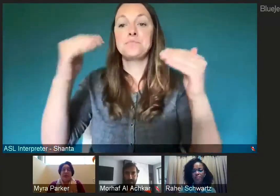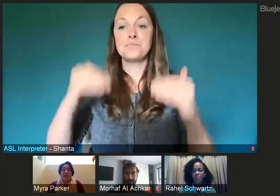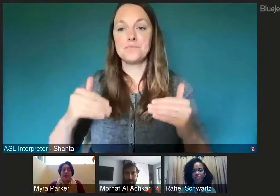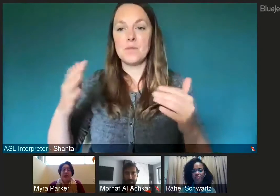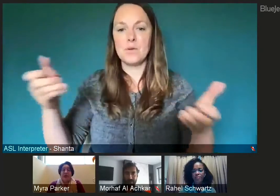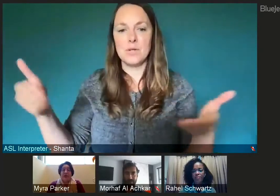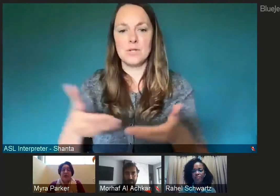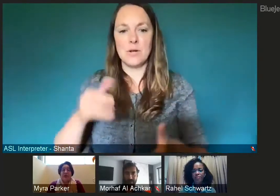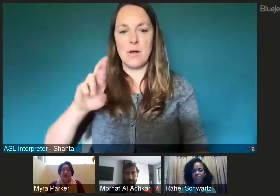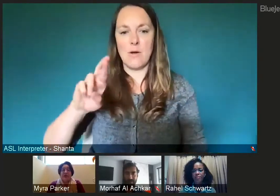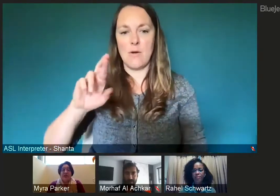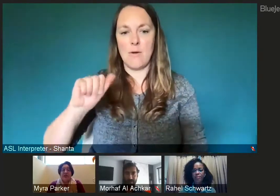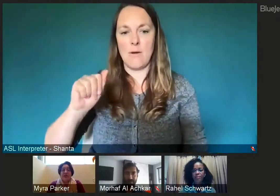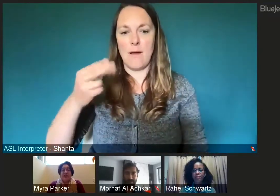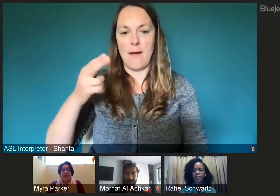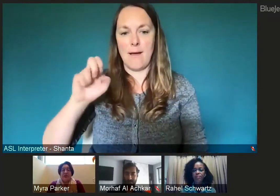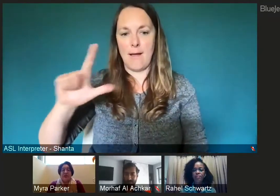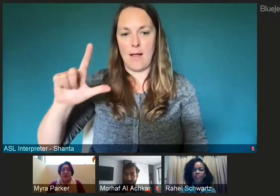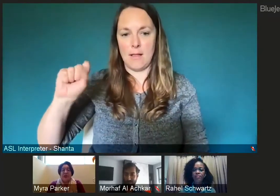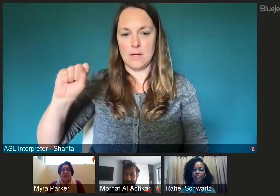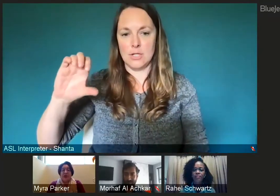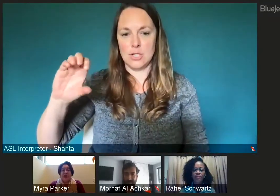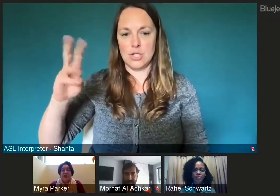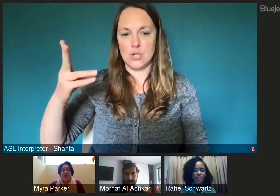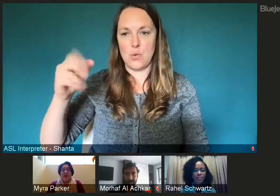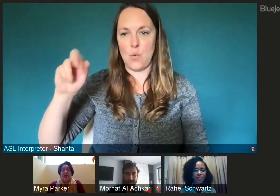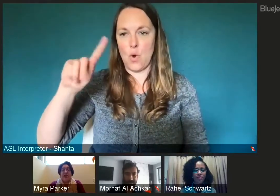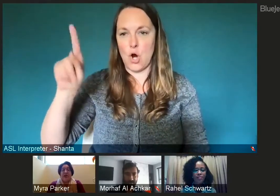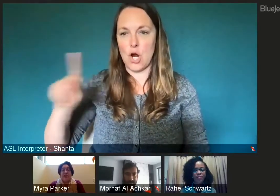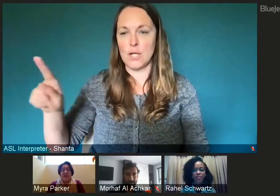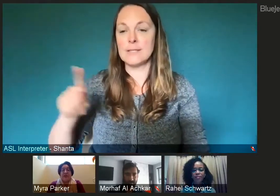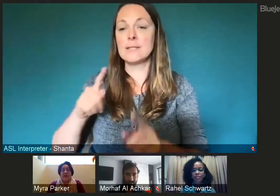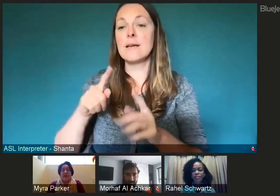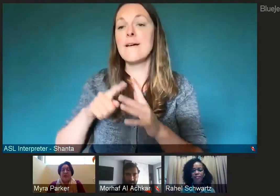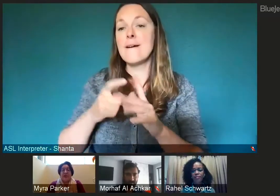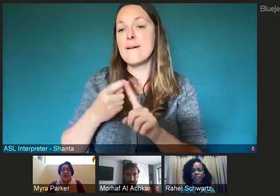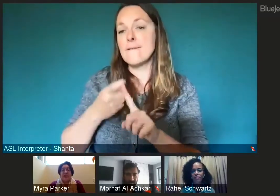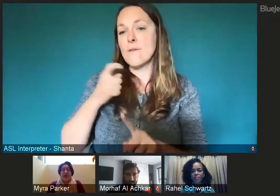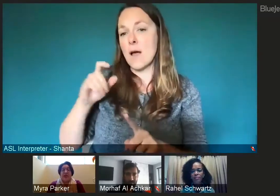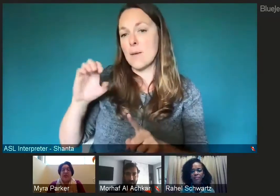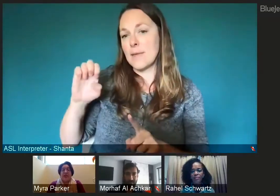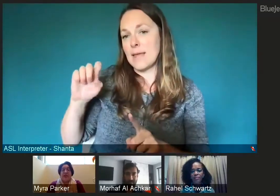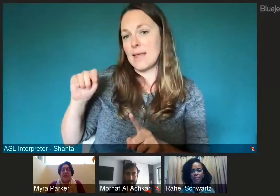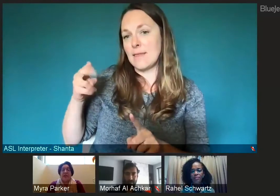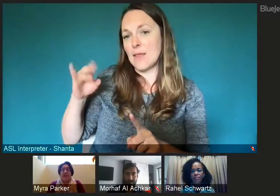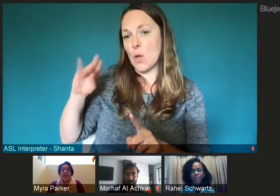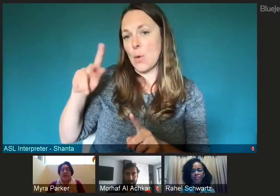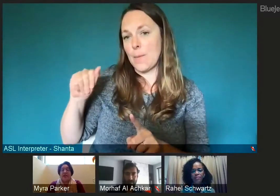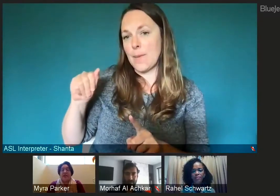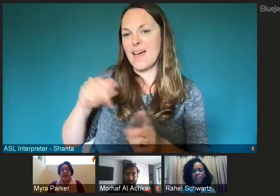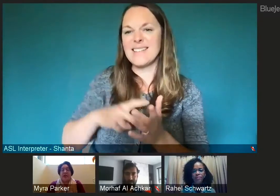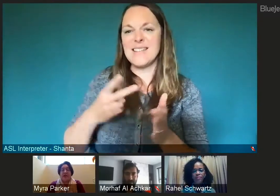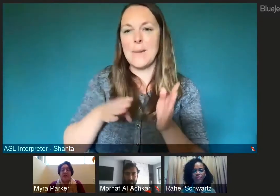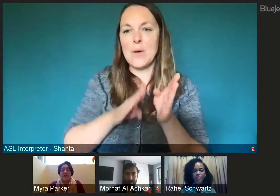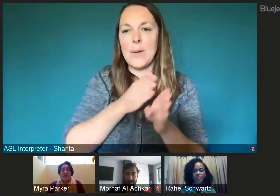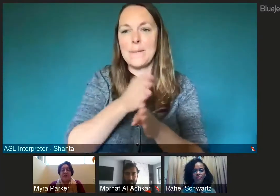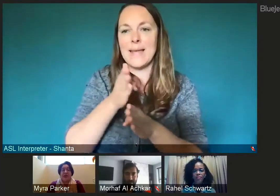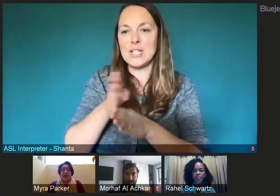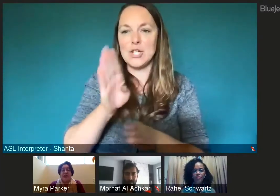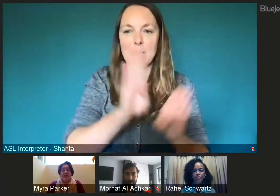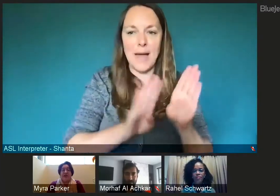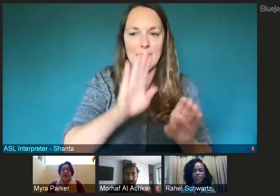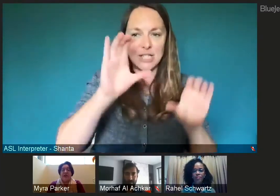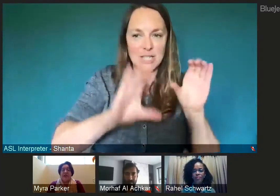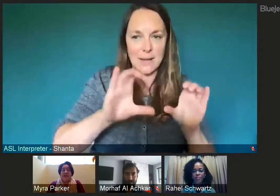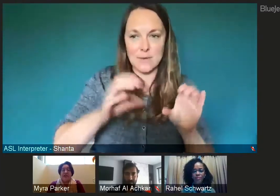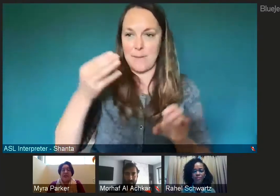introduce Rahel Schwartz. She's originally from Ethiopia and completed a double major in biology and chemistry and then her master's degree in public